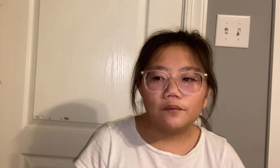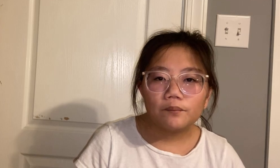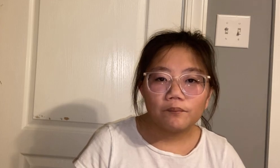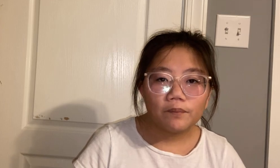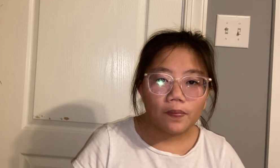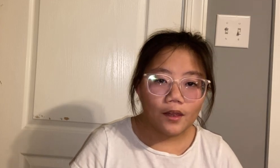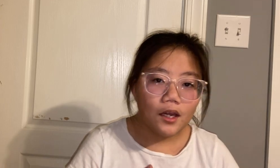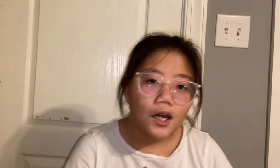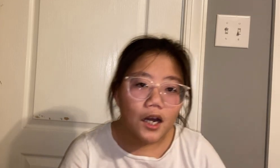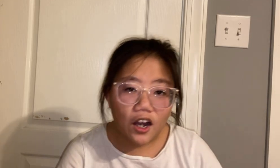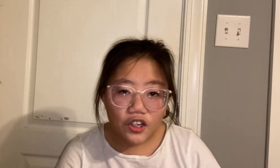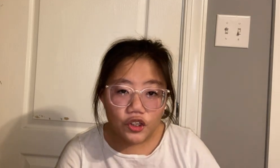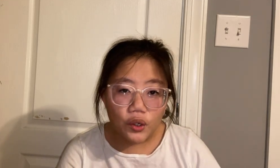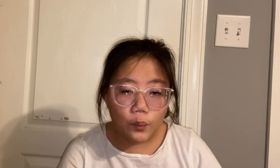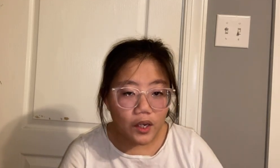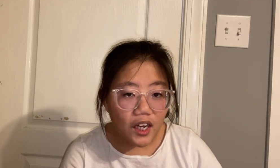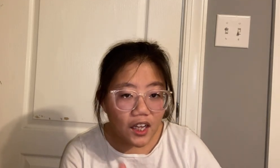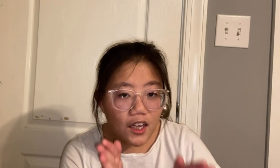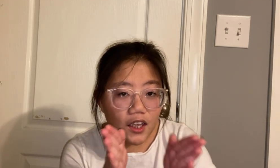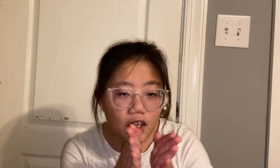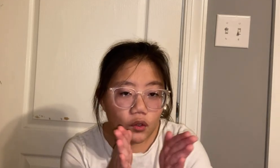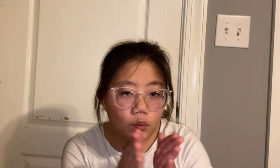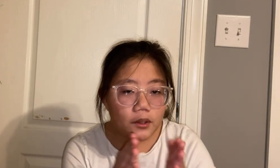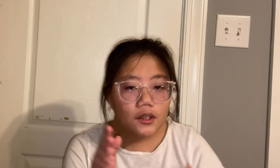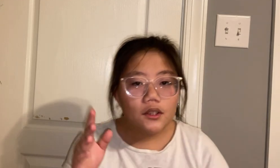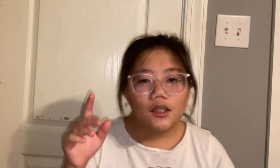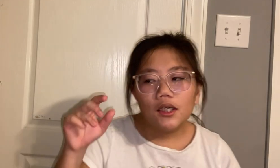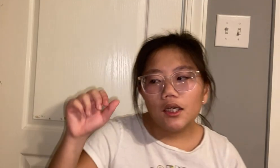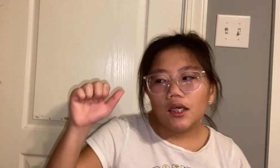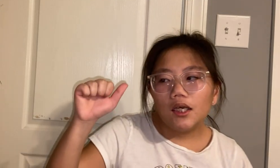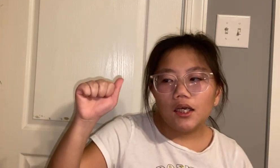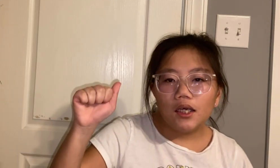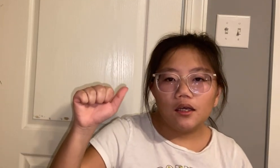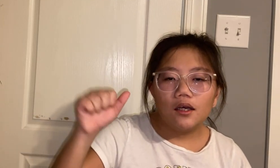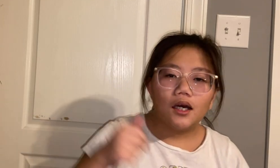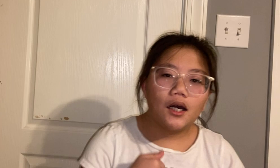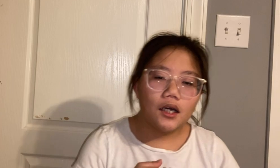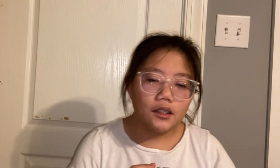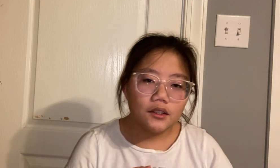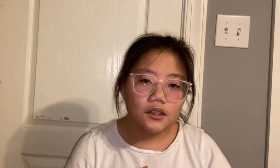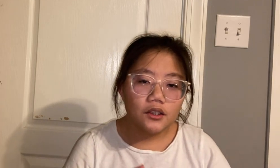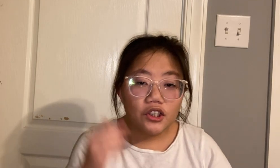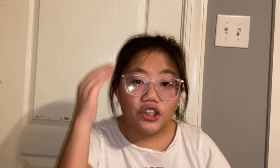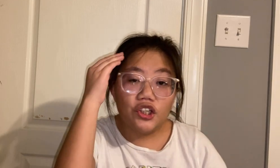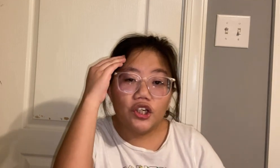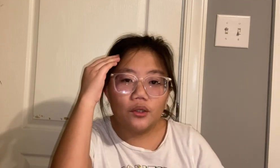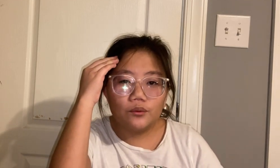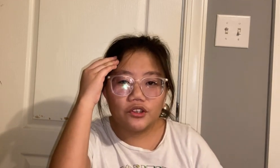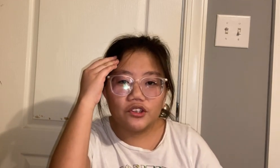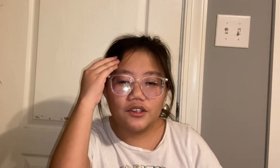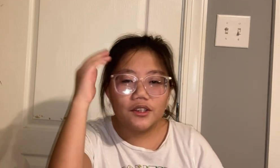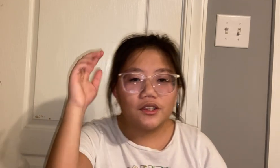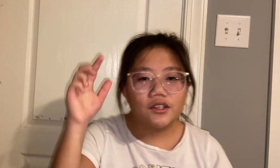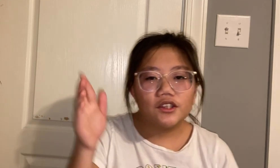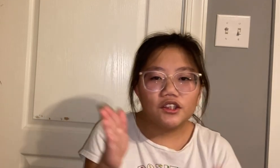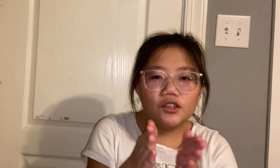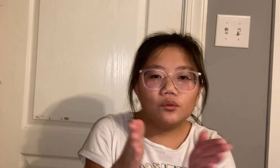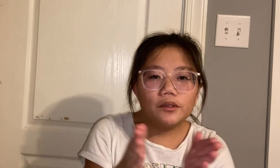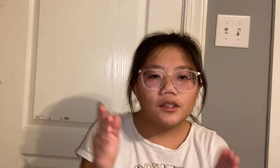i know a little bit i know sorry little bit